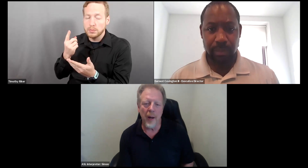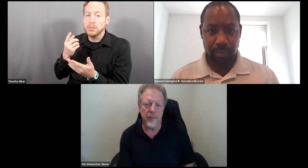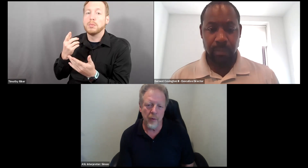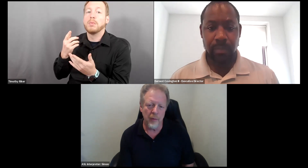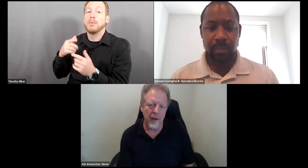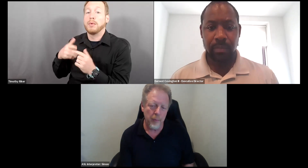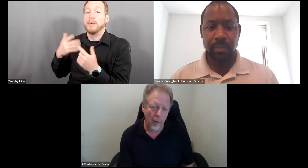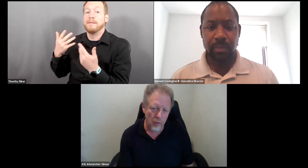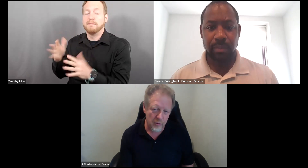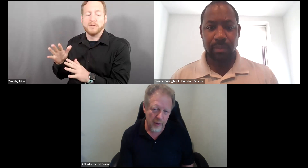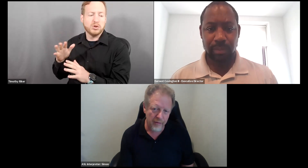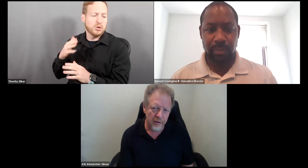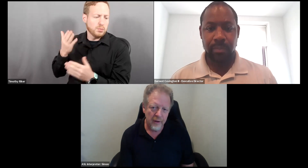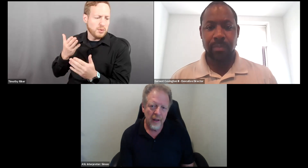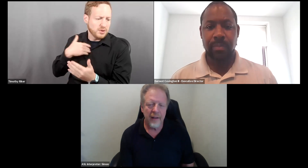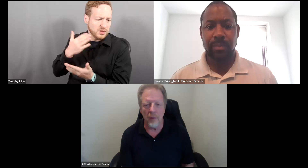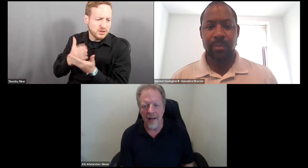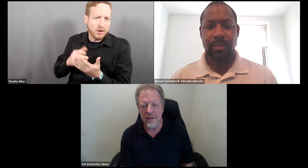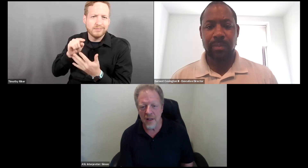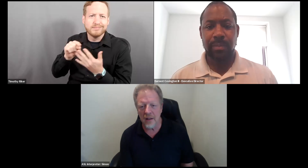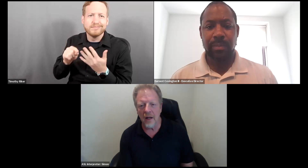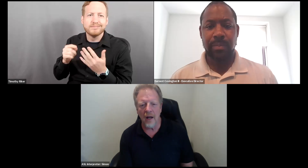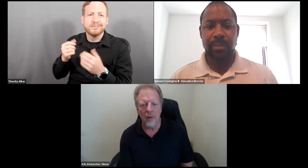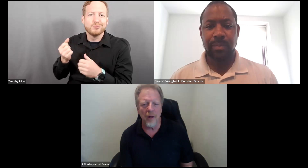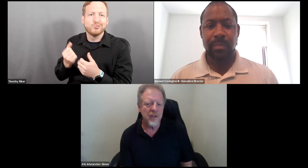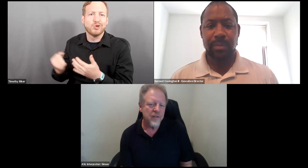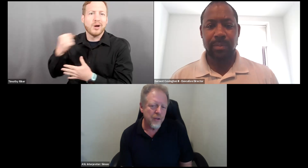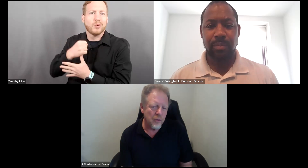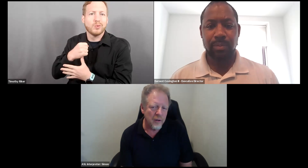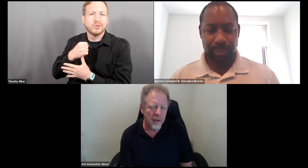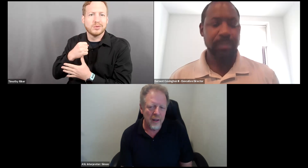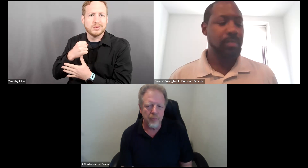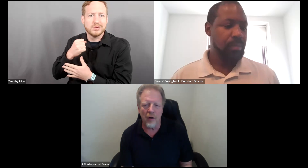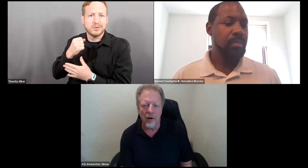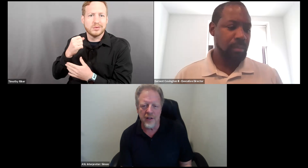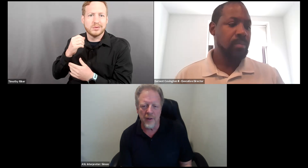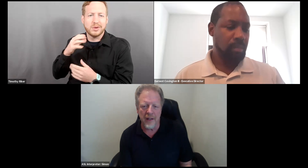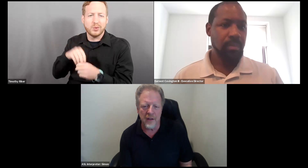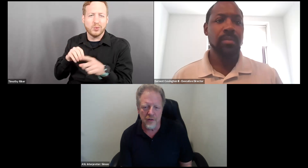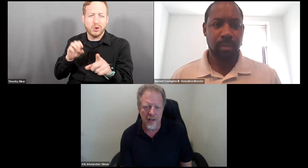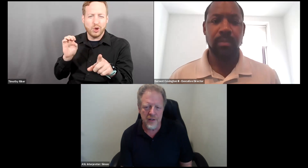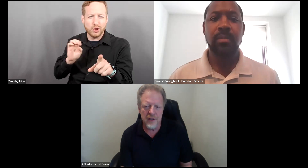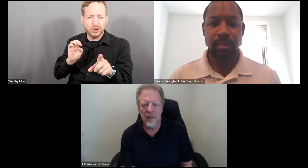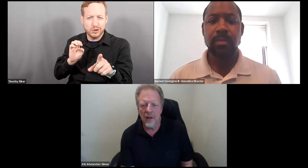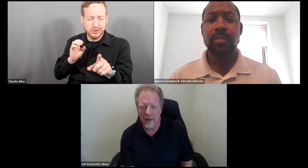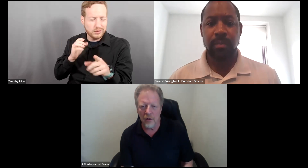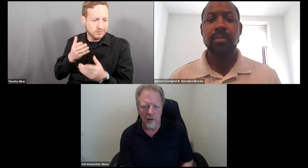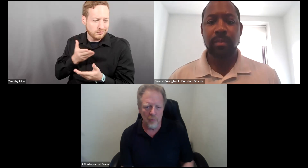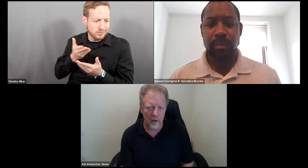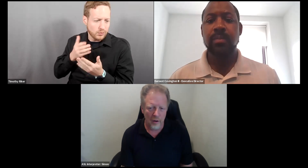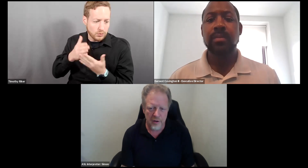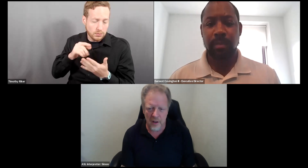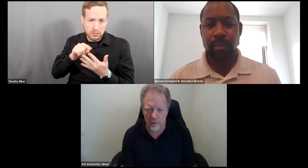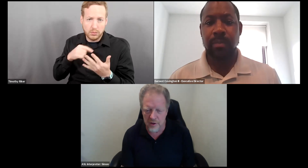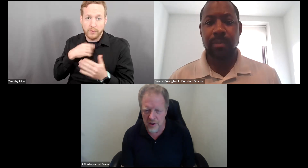then perhaps maybe we can make a proposal or whatever. And then when that's done, we have just a few little priorities that we need to address, including